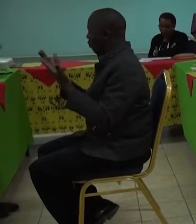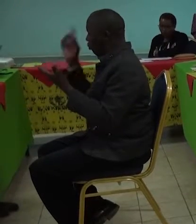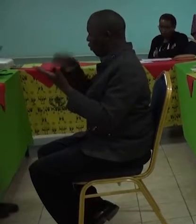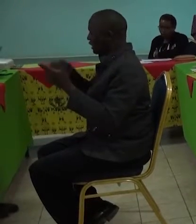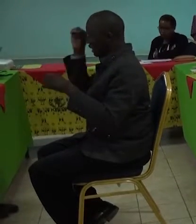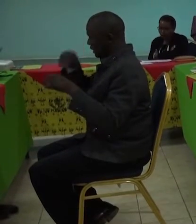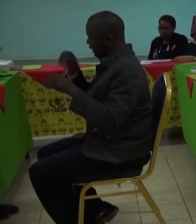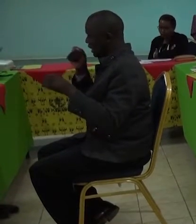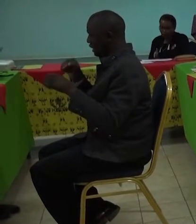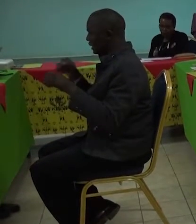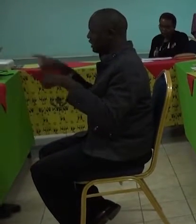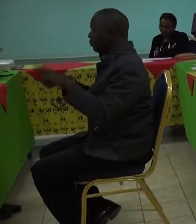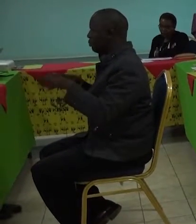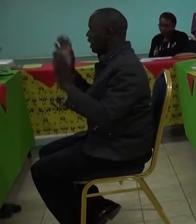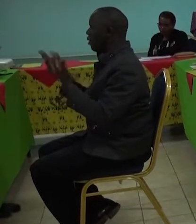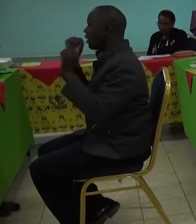out.